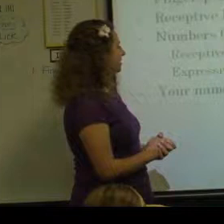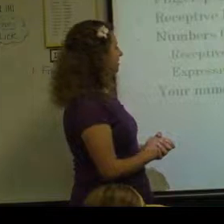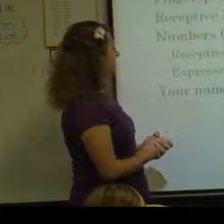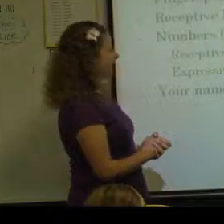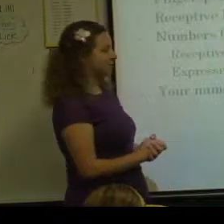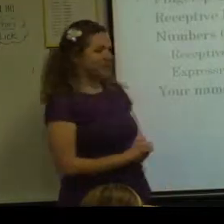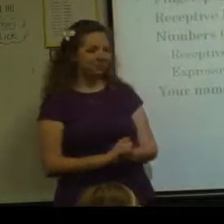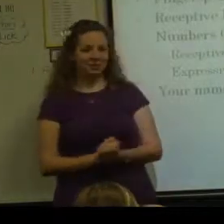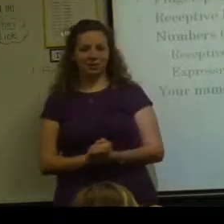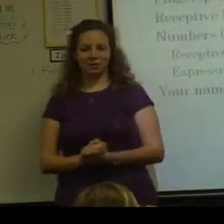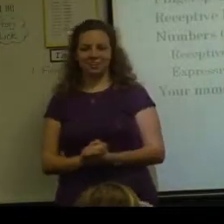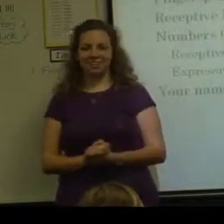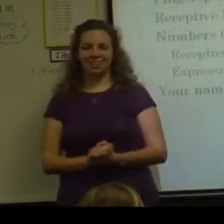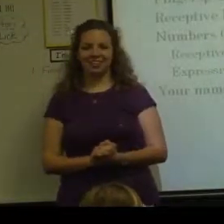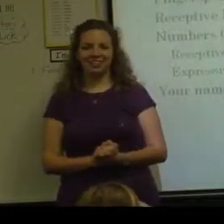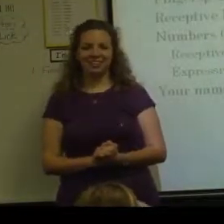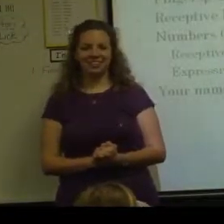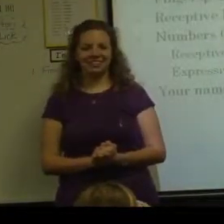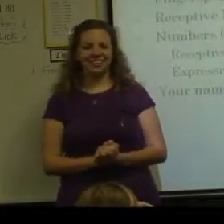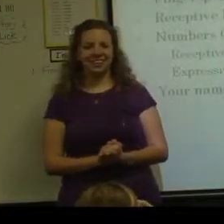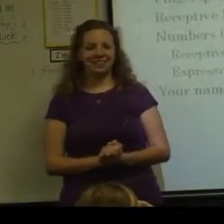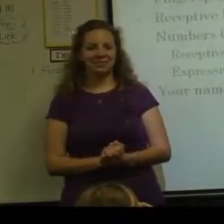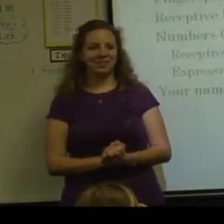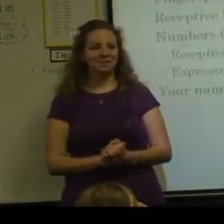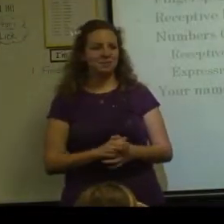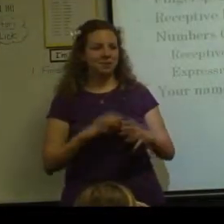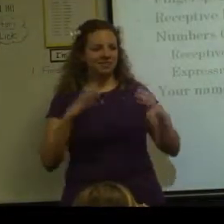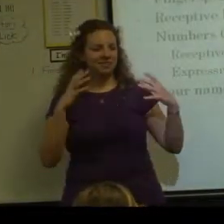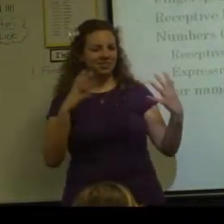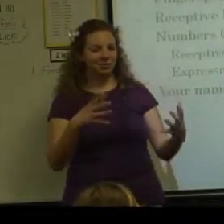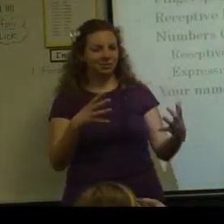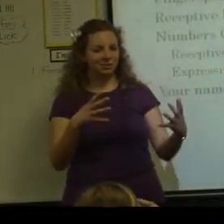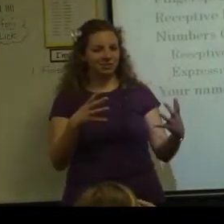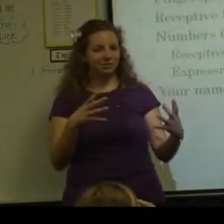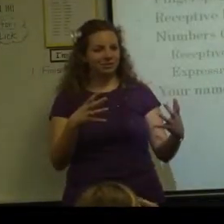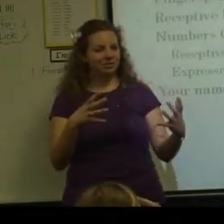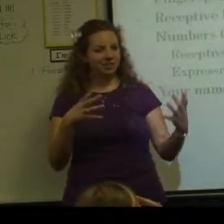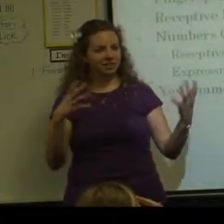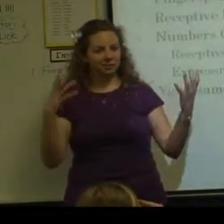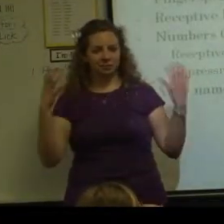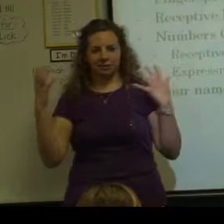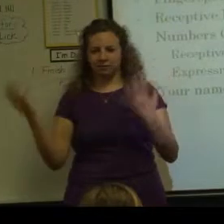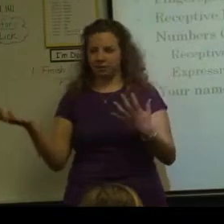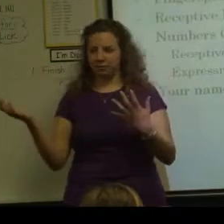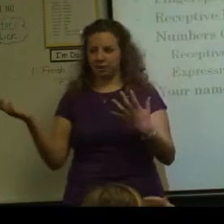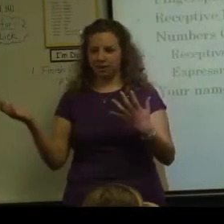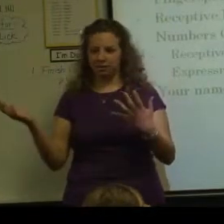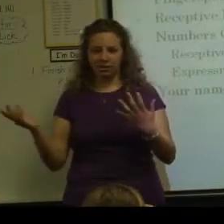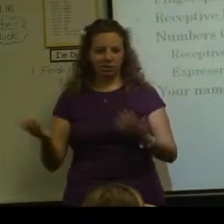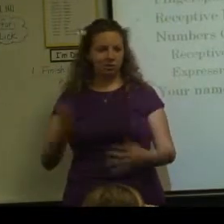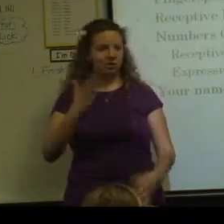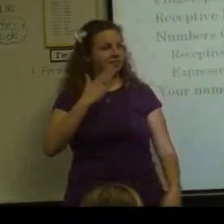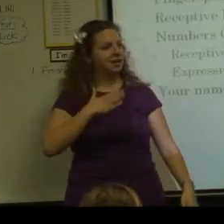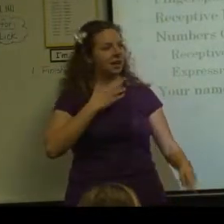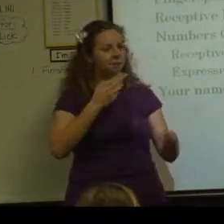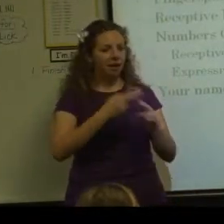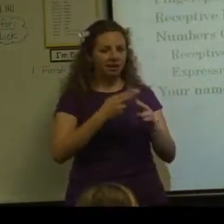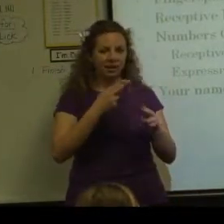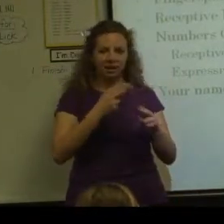And I want to go around again because I liked that last week. Everybody practicing introducing themselves like they would whenever you walk in. So you can say, my name